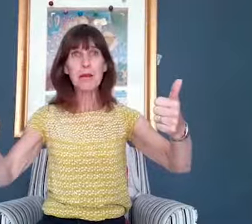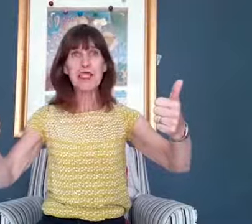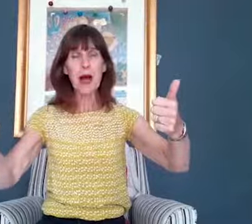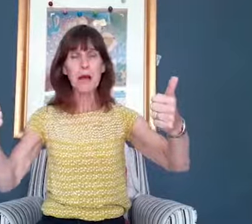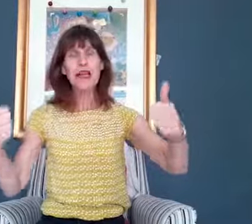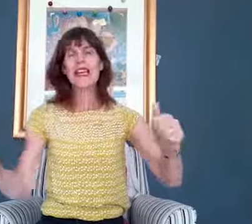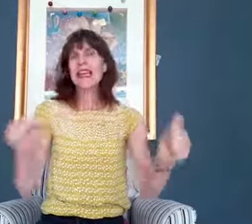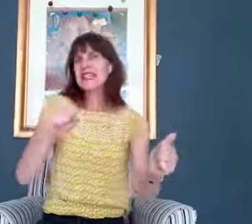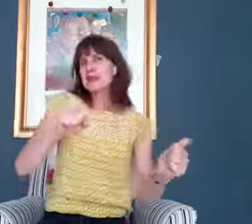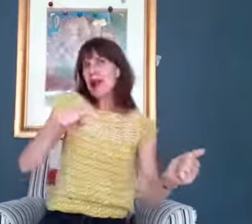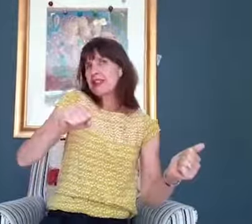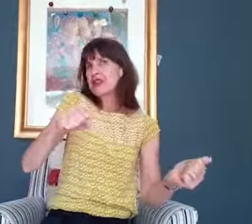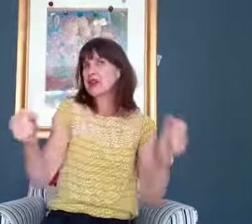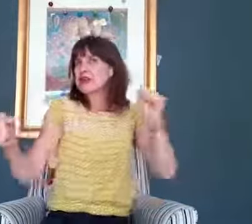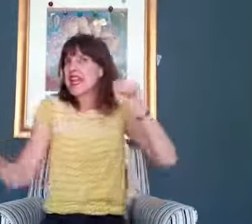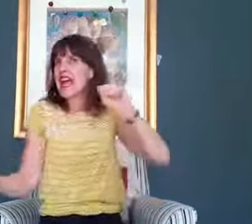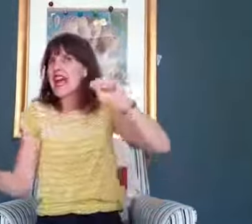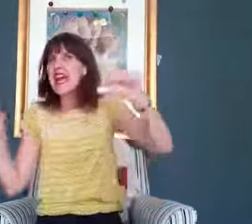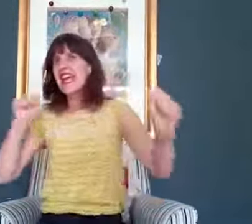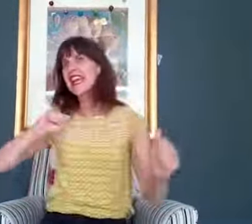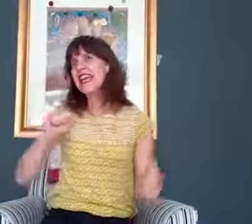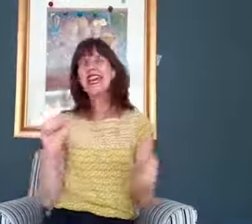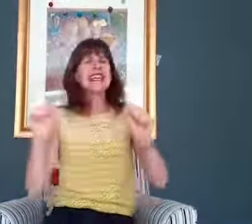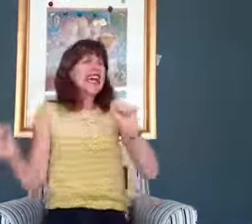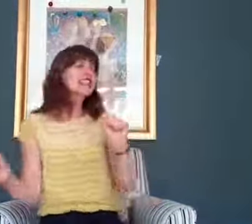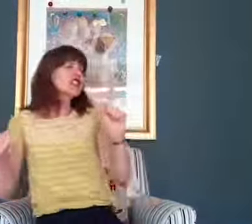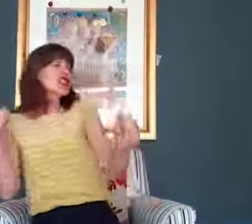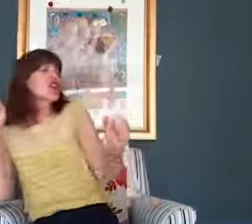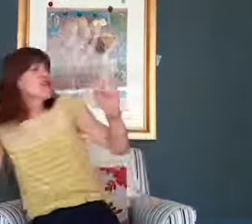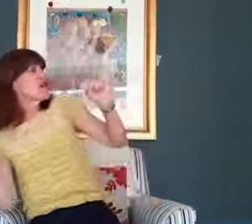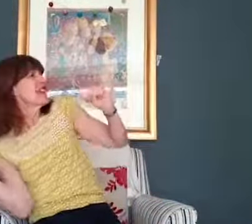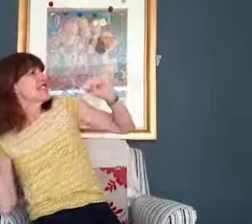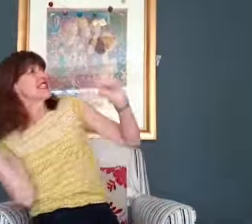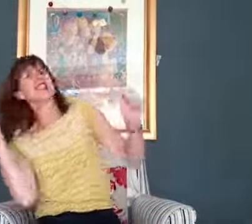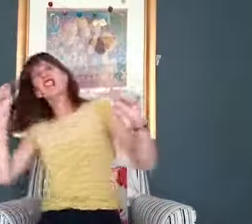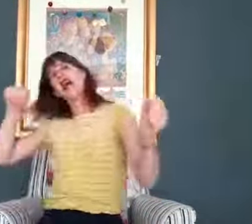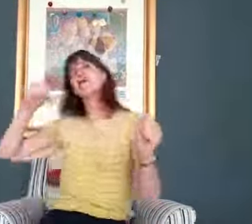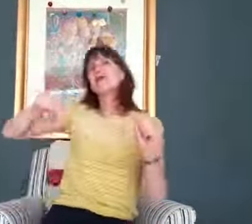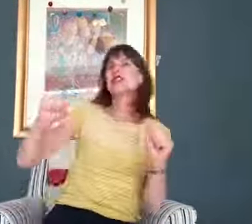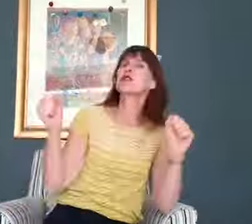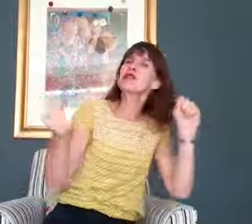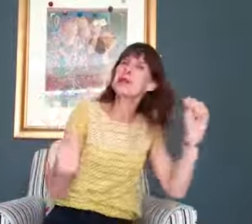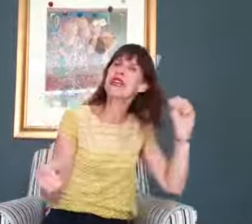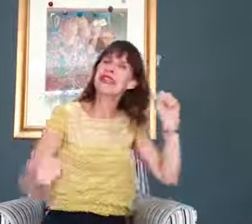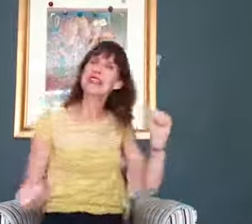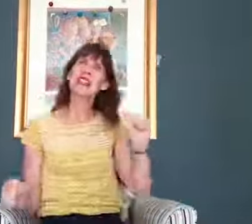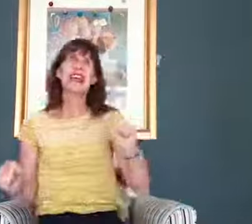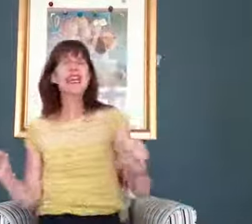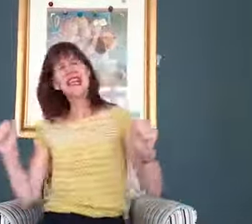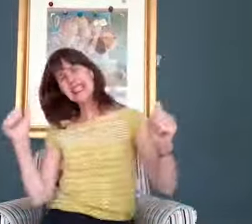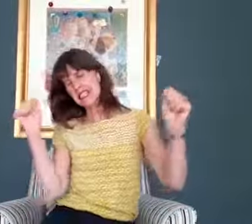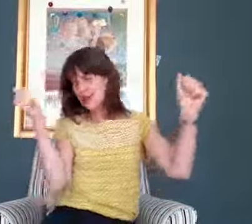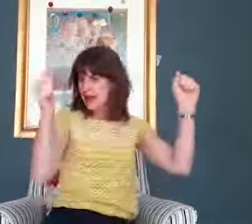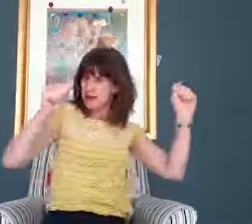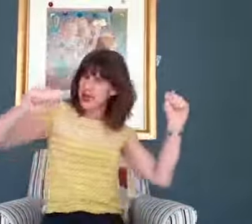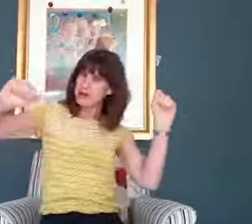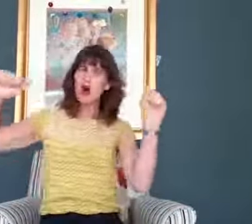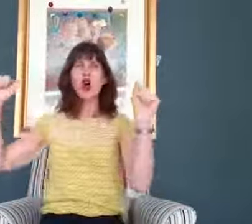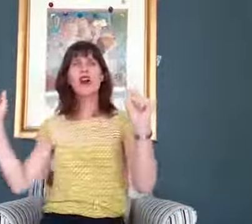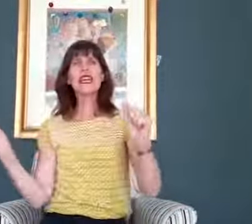up. It's a brand new day, get your feet, jump into the beat. It's a great big morning,